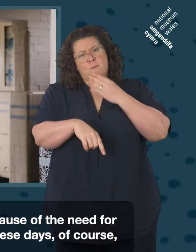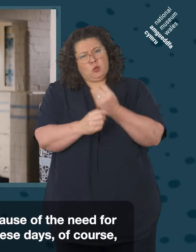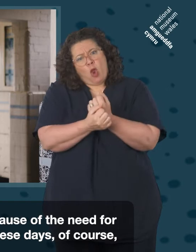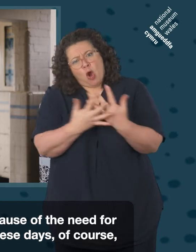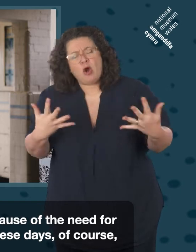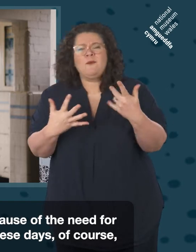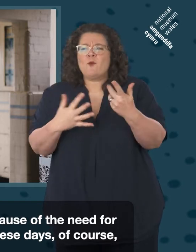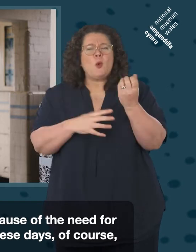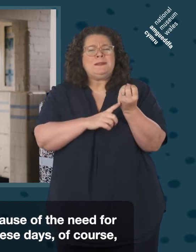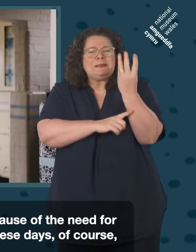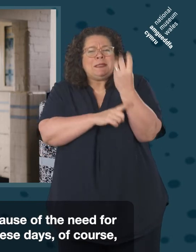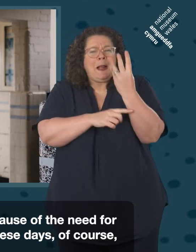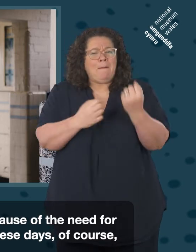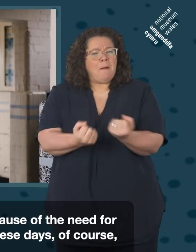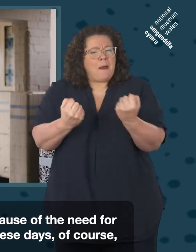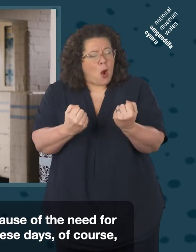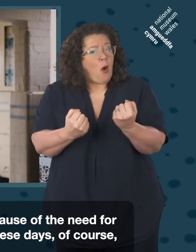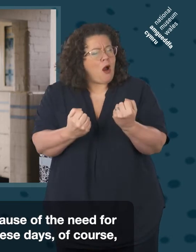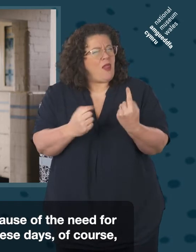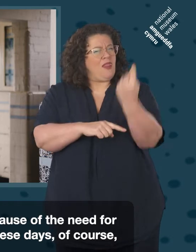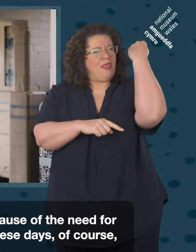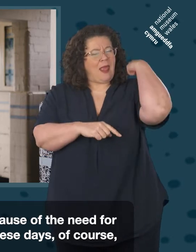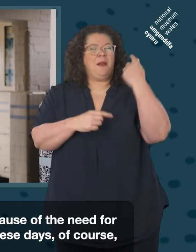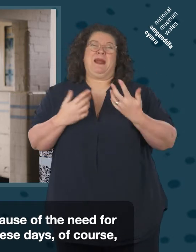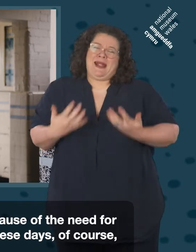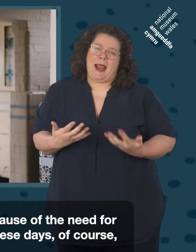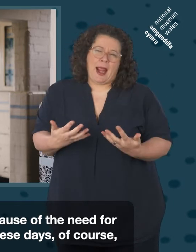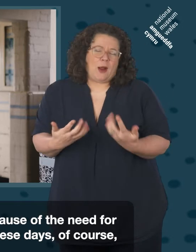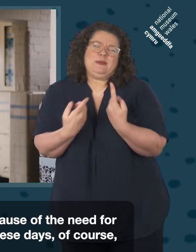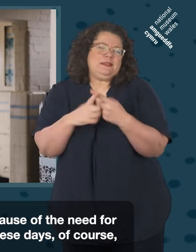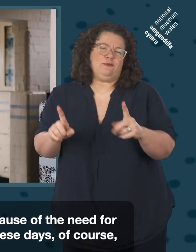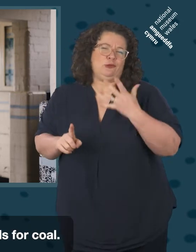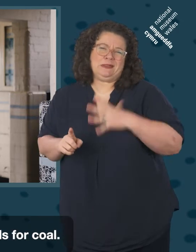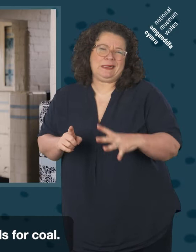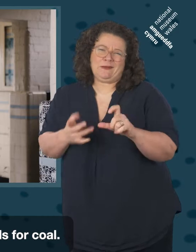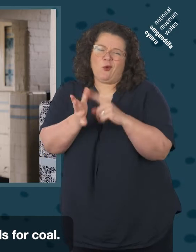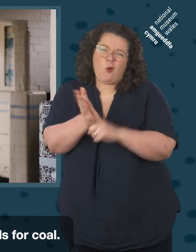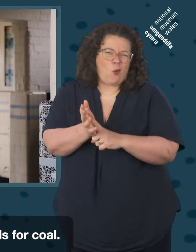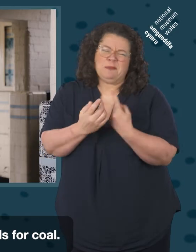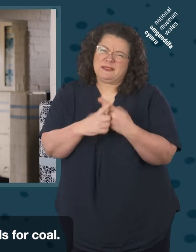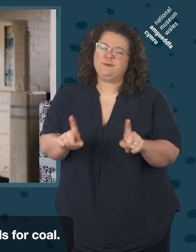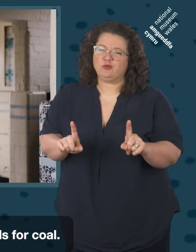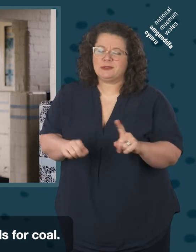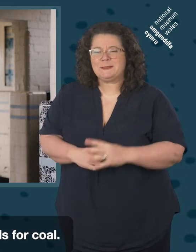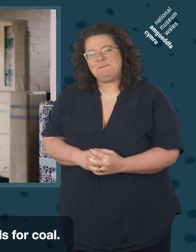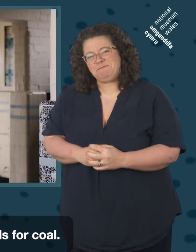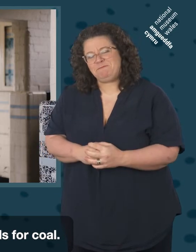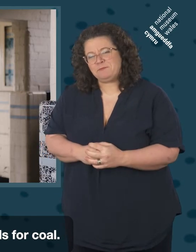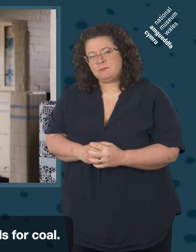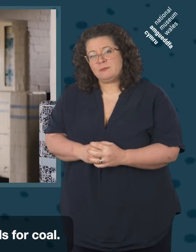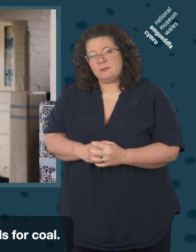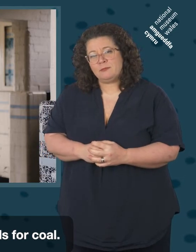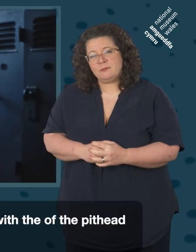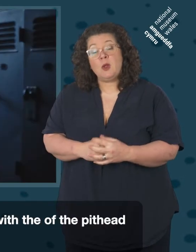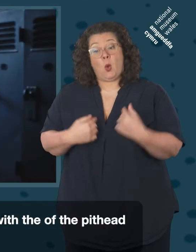the need for steam power in that period. These days, of course, there's different needs for